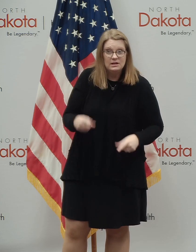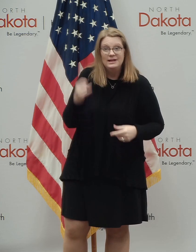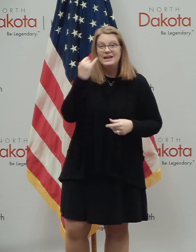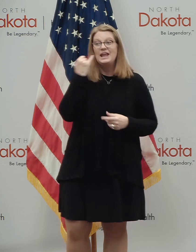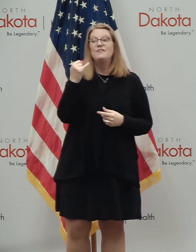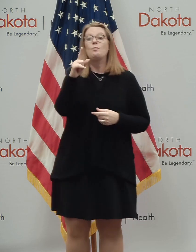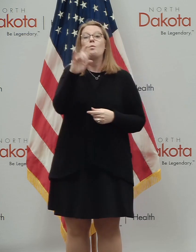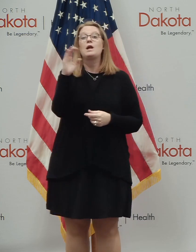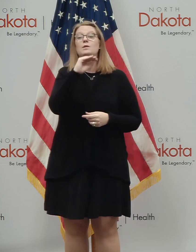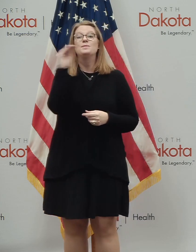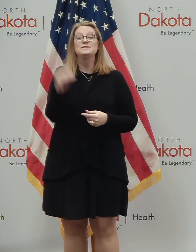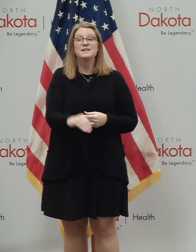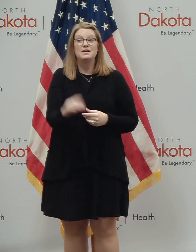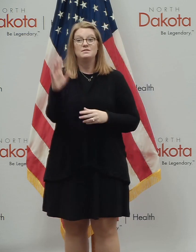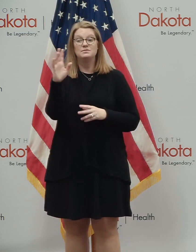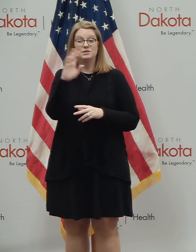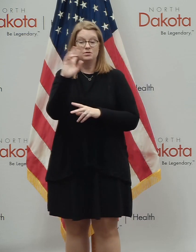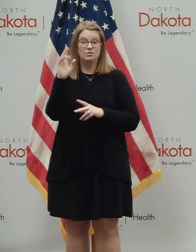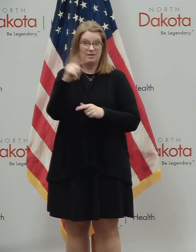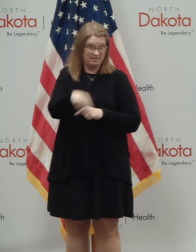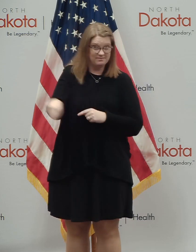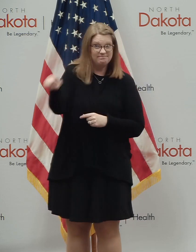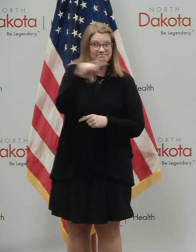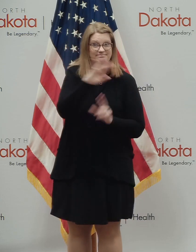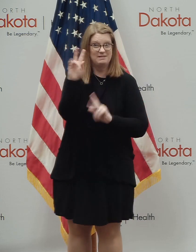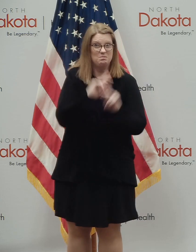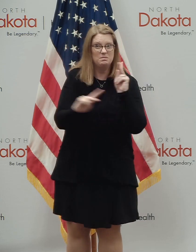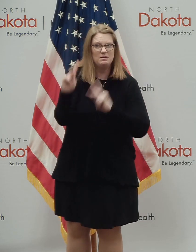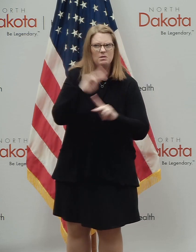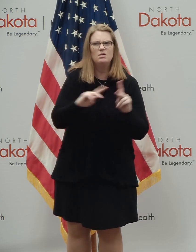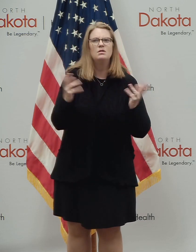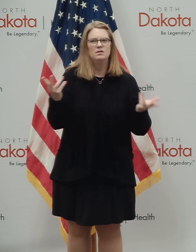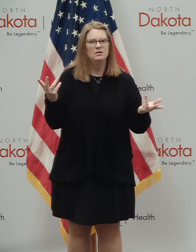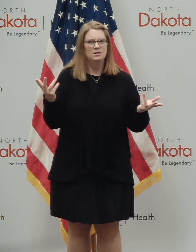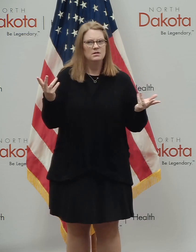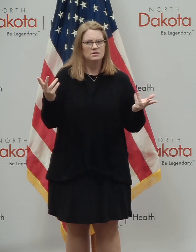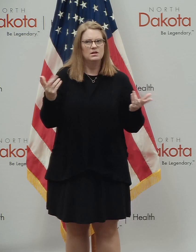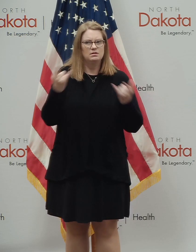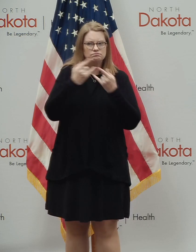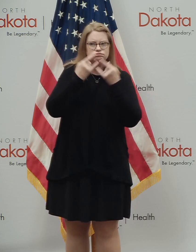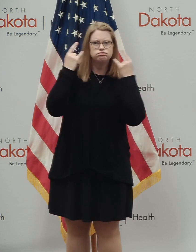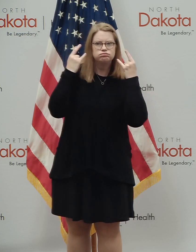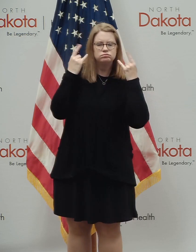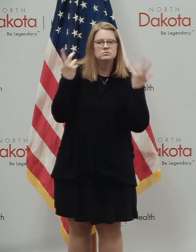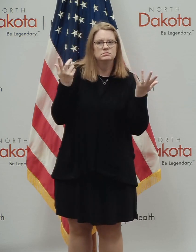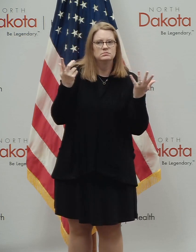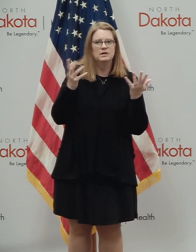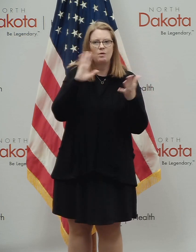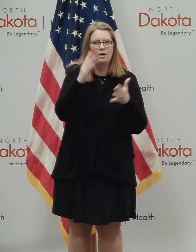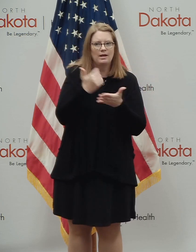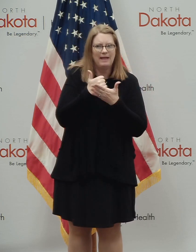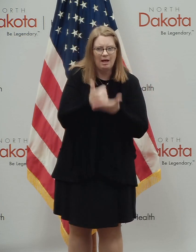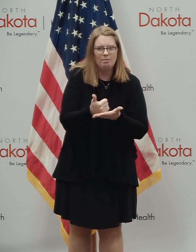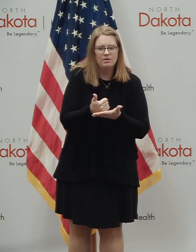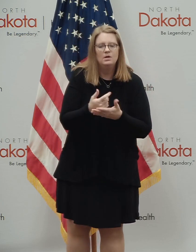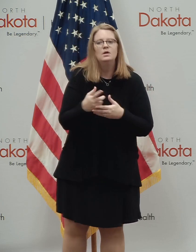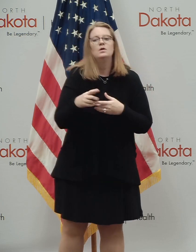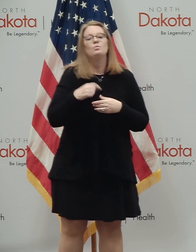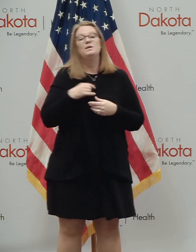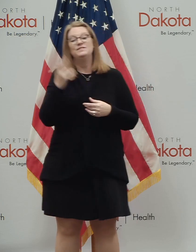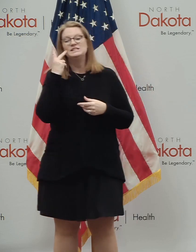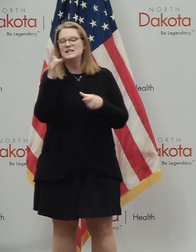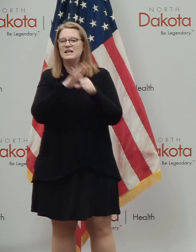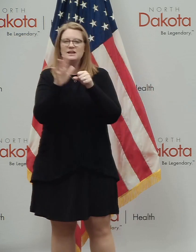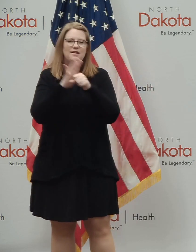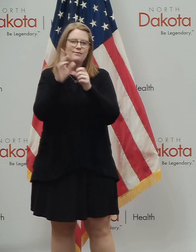100% participation by every North Dakotan to say, we've seen enough evidence to see that this is deadly for vulnerable people. We've seen